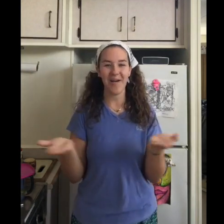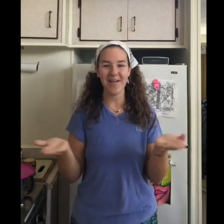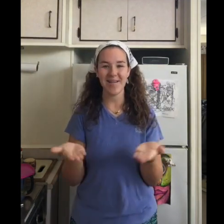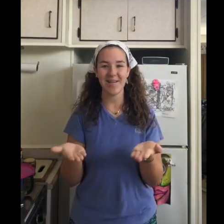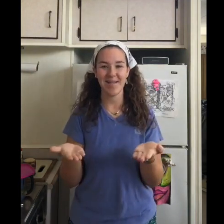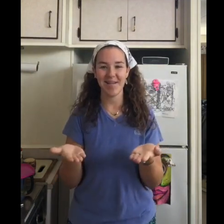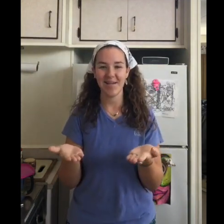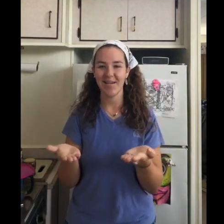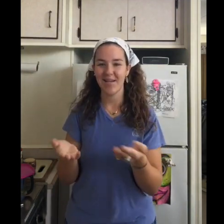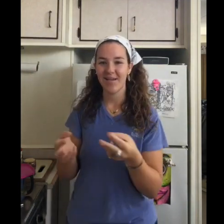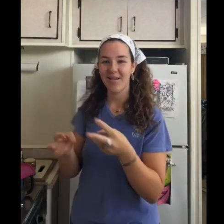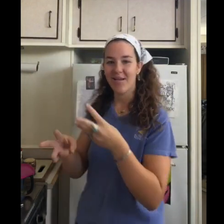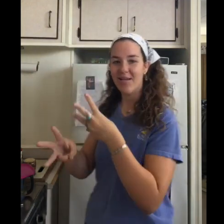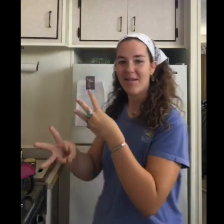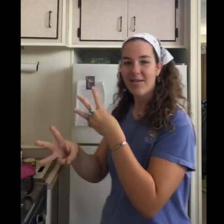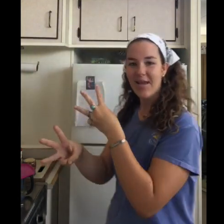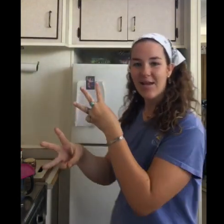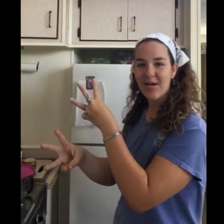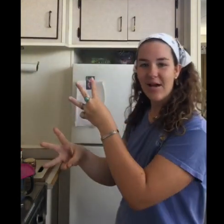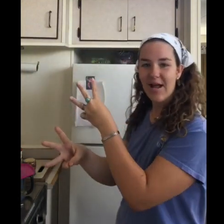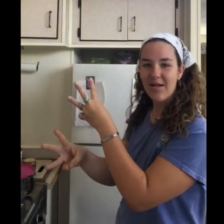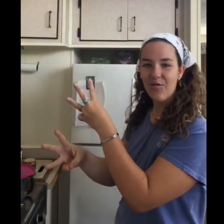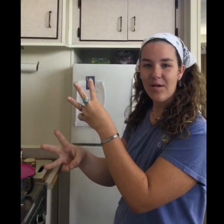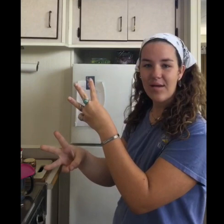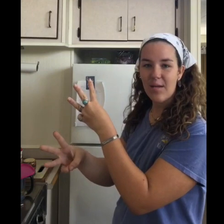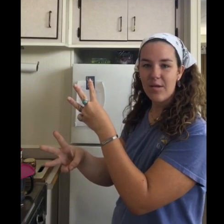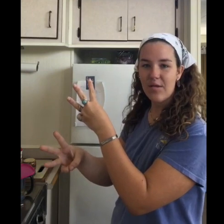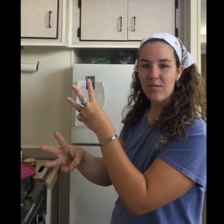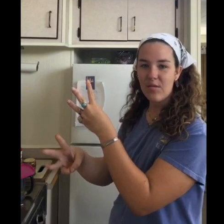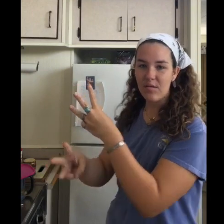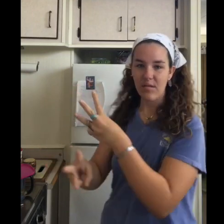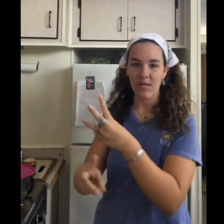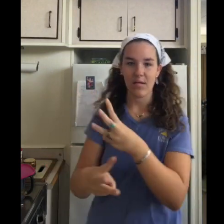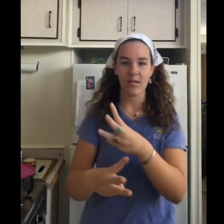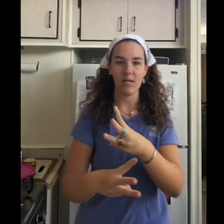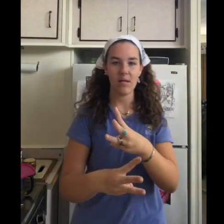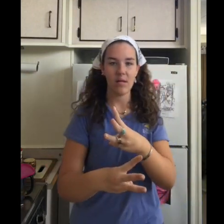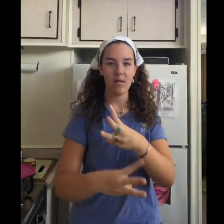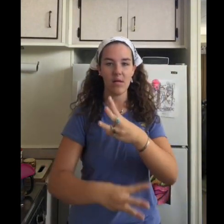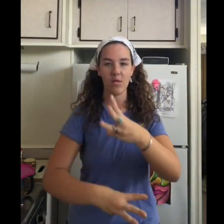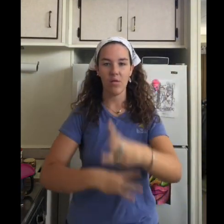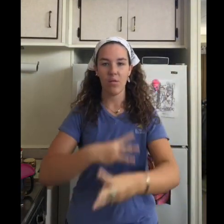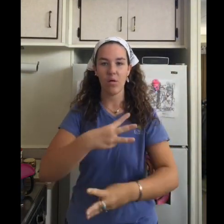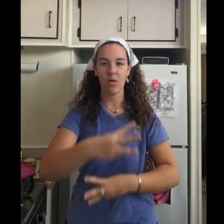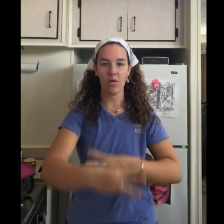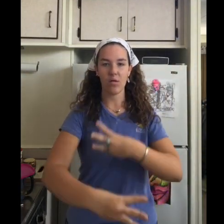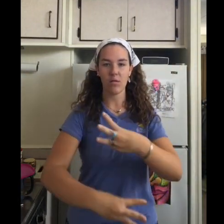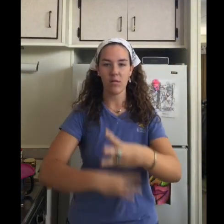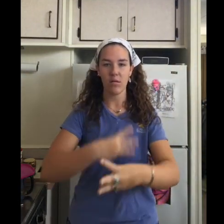What? Then your hands are in W's. The world.